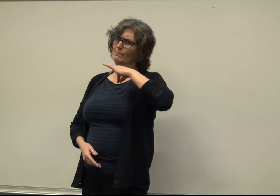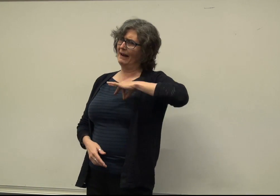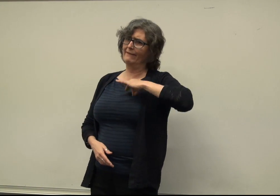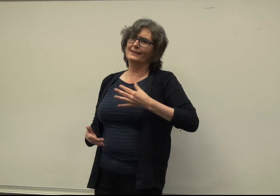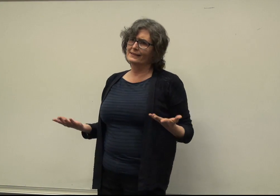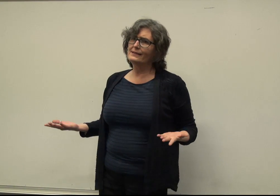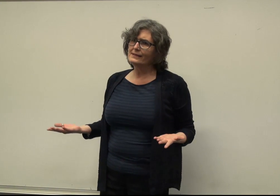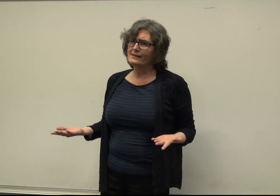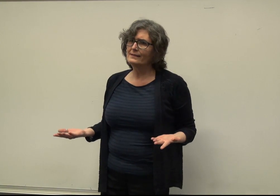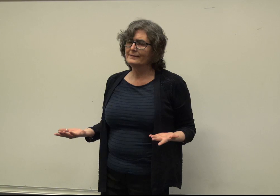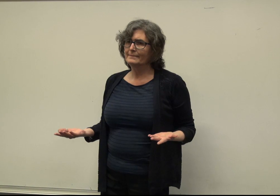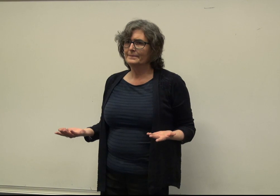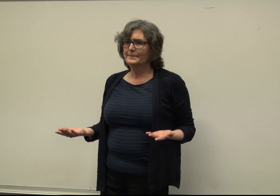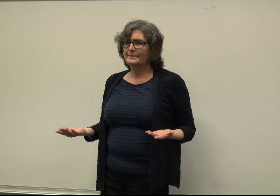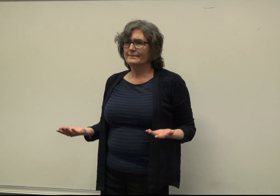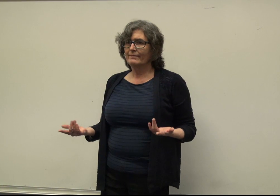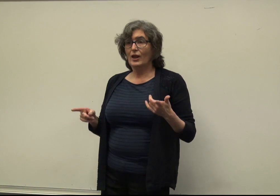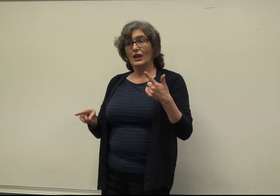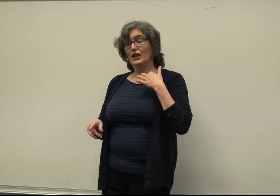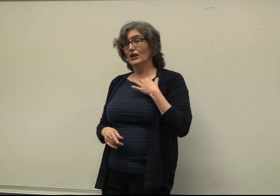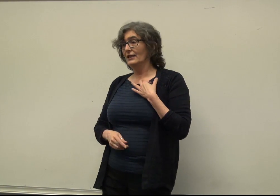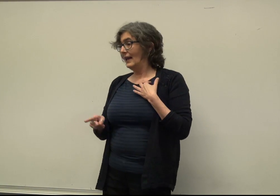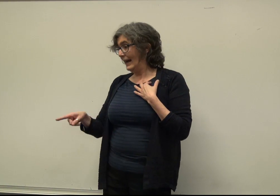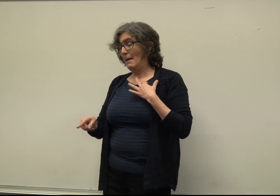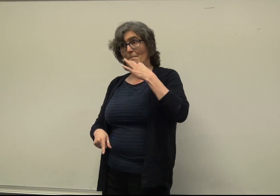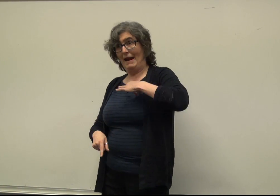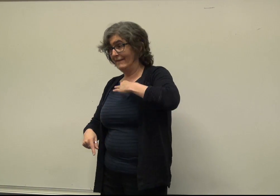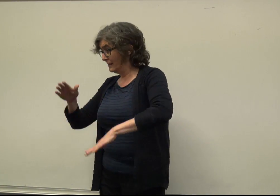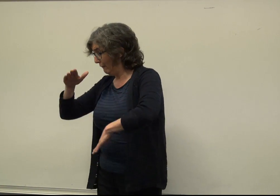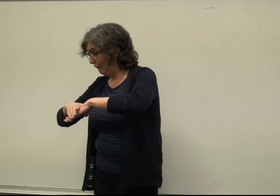and can benefit all kinds of aspects of the curriculum.